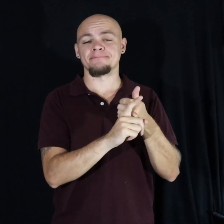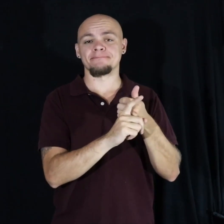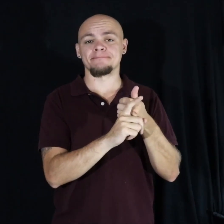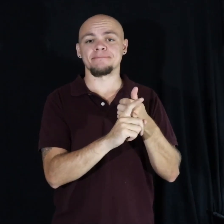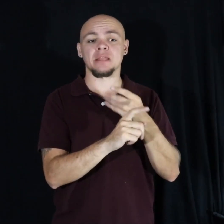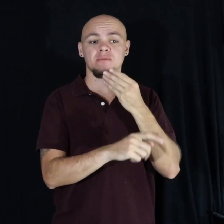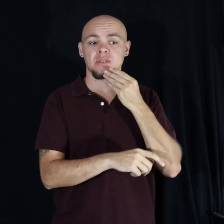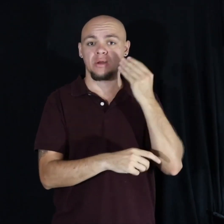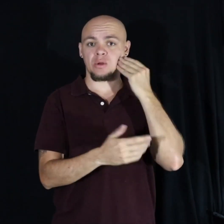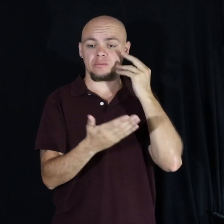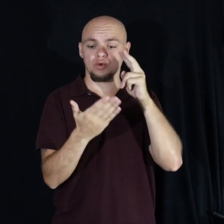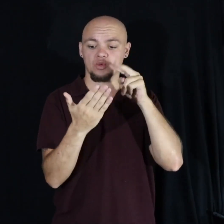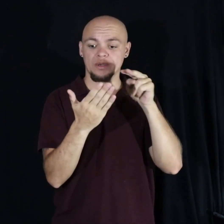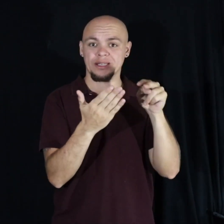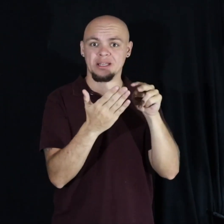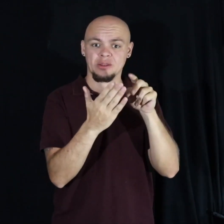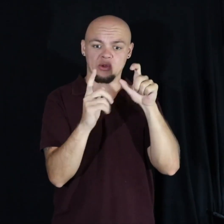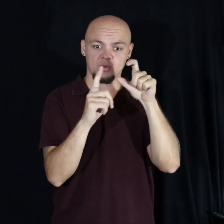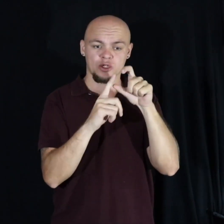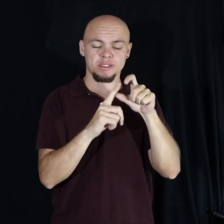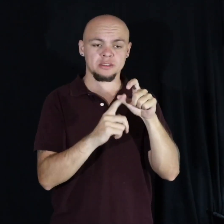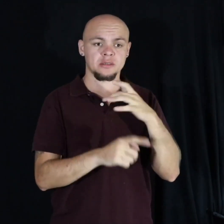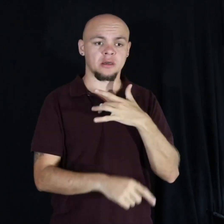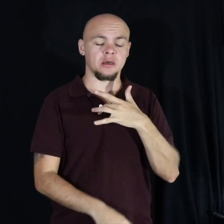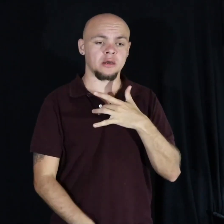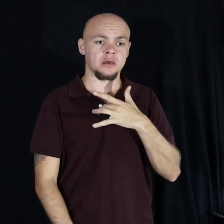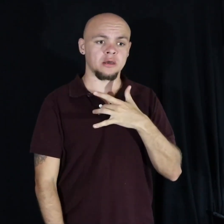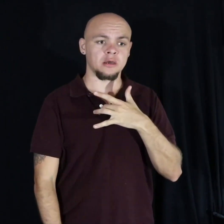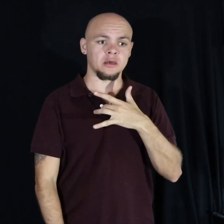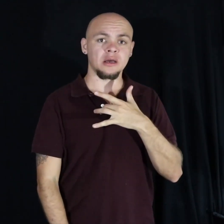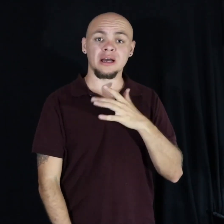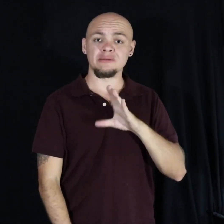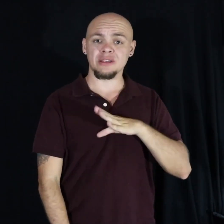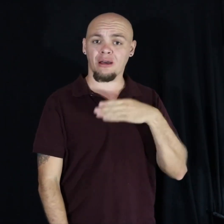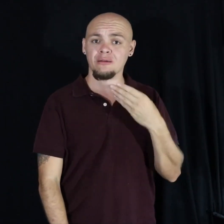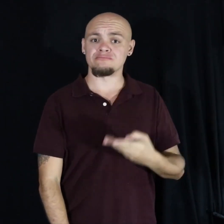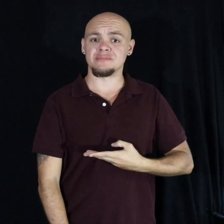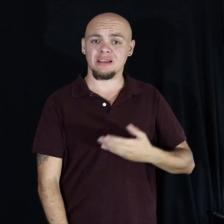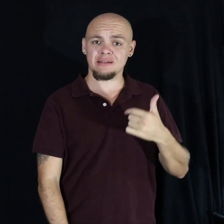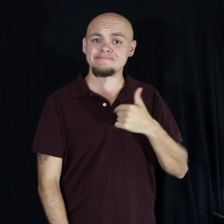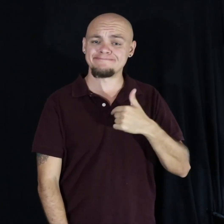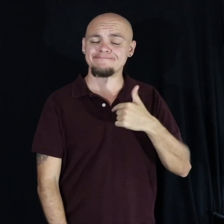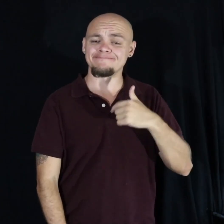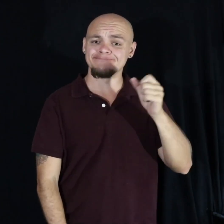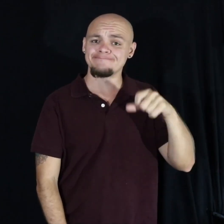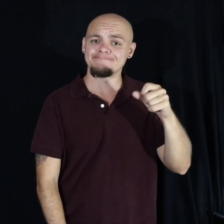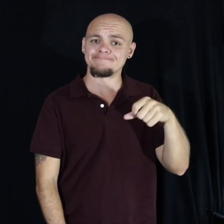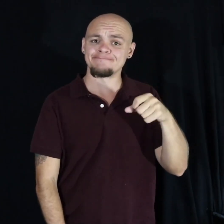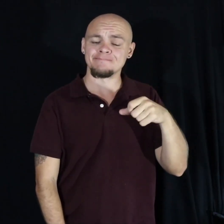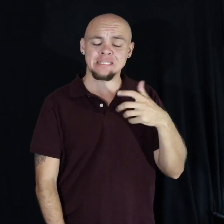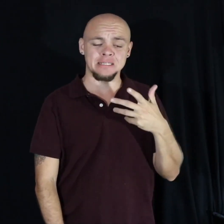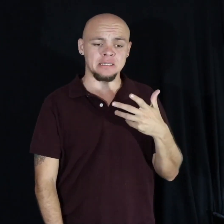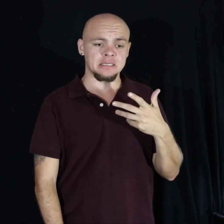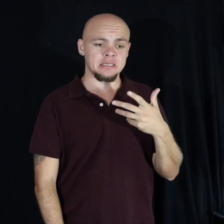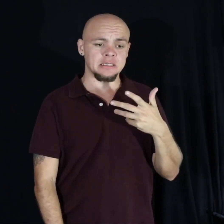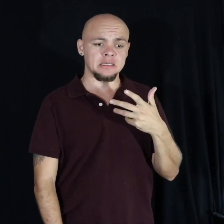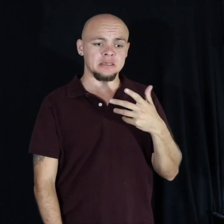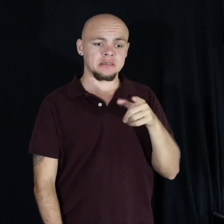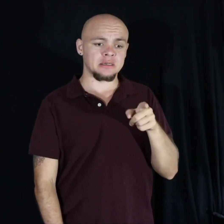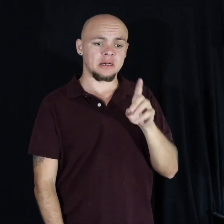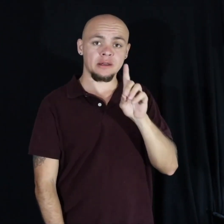at home, reading their words on the screen, and I was upset. And then I saw the